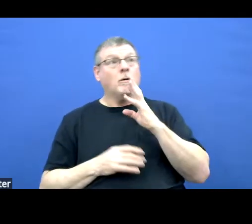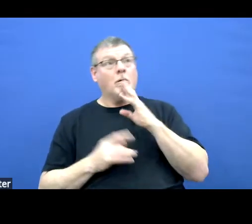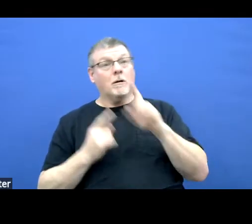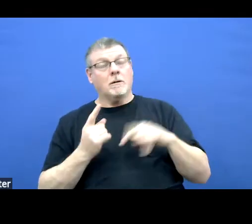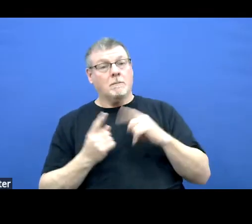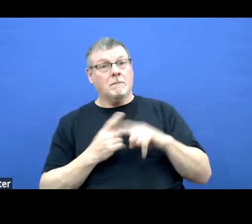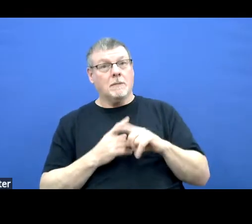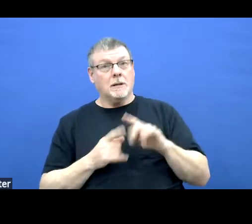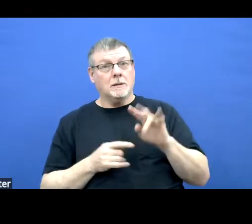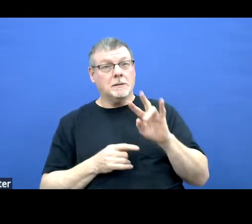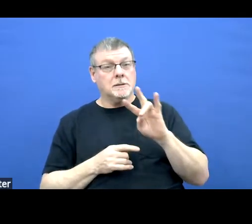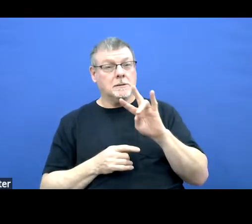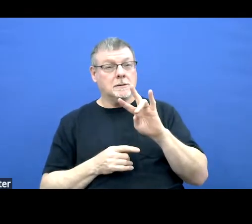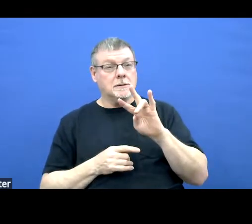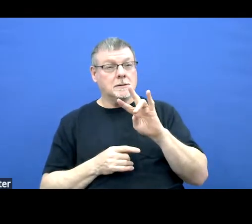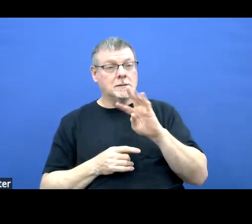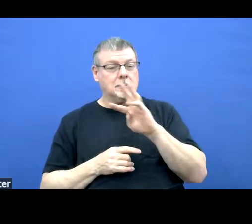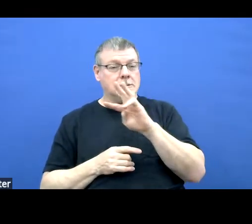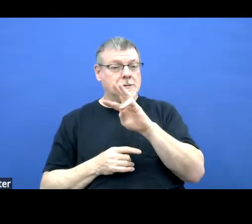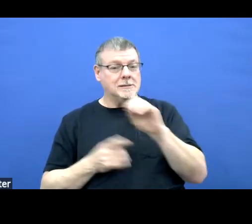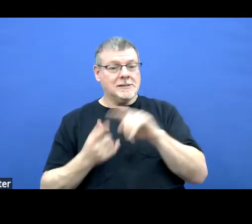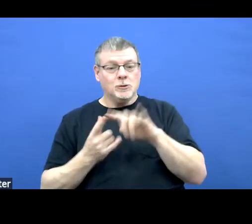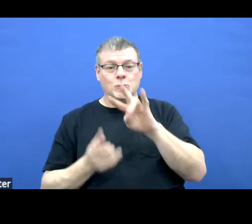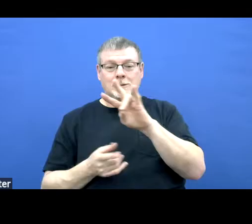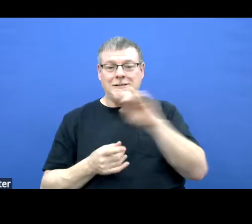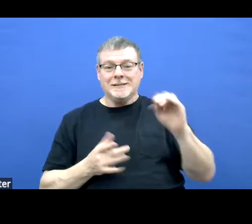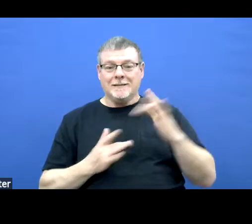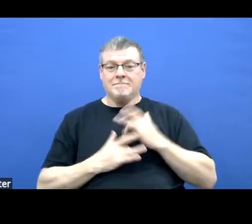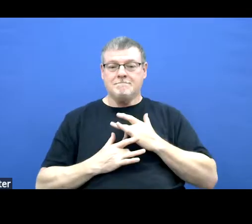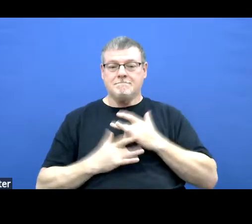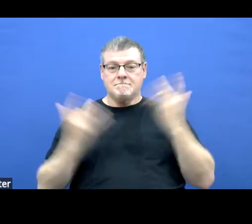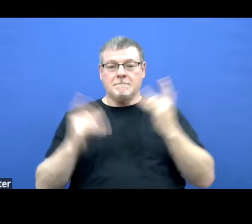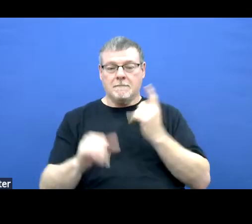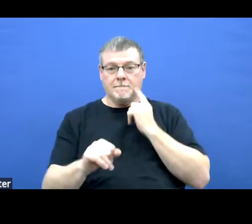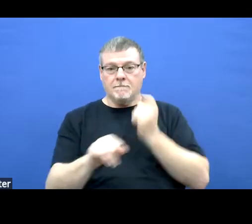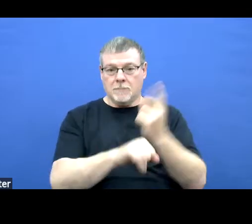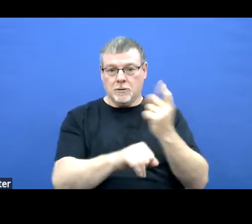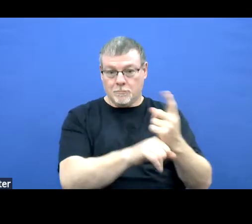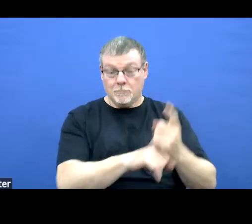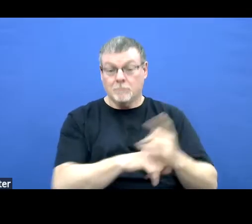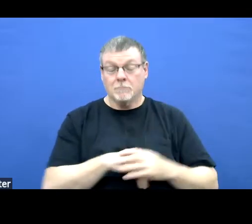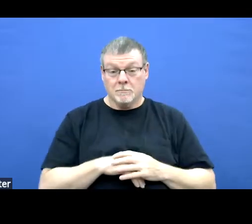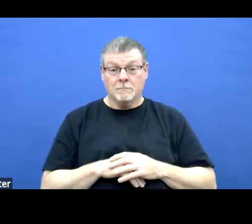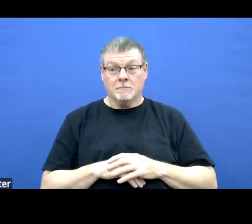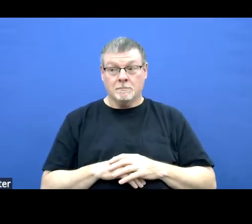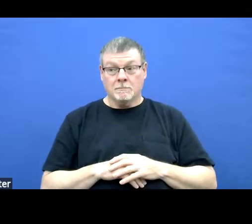talking 60 to 70 events per year.